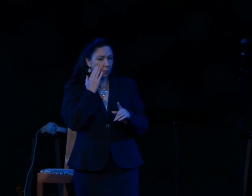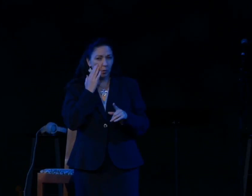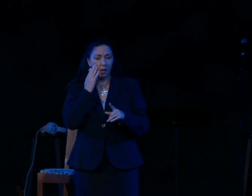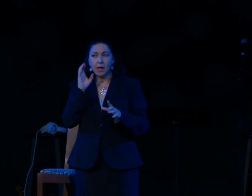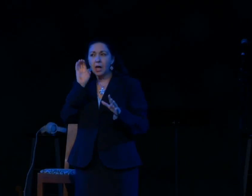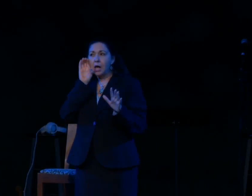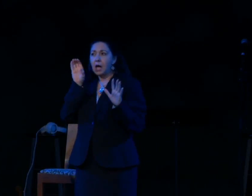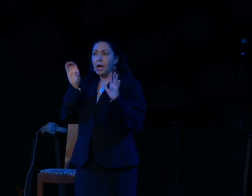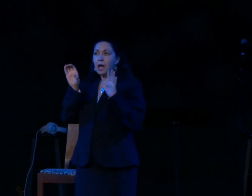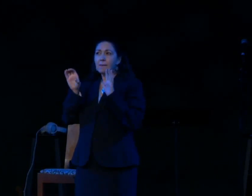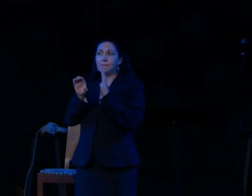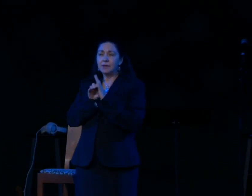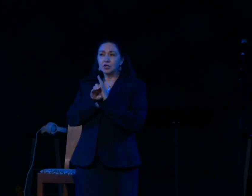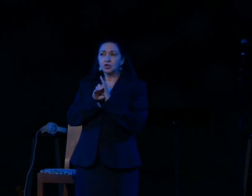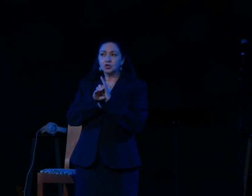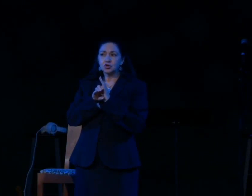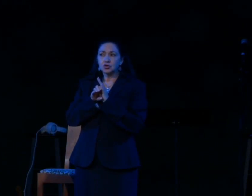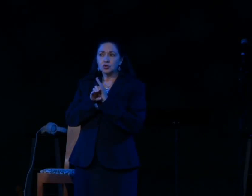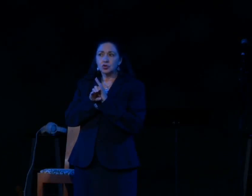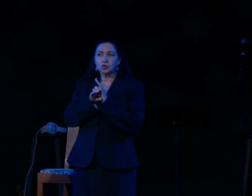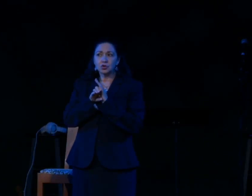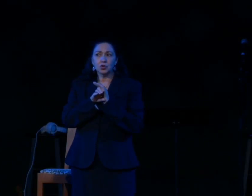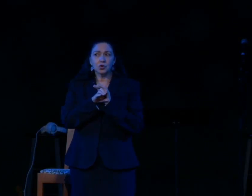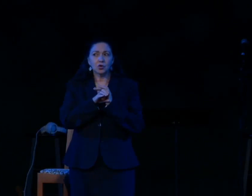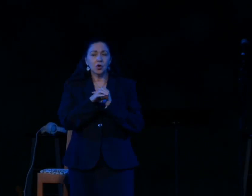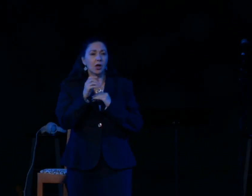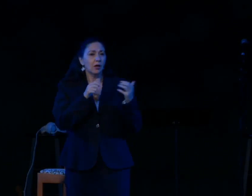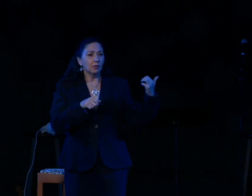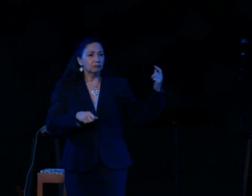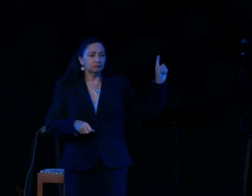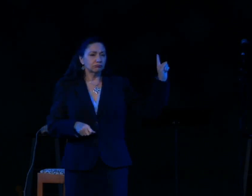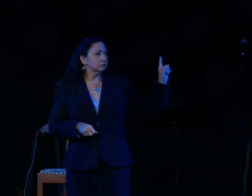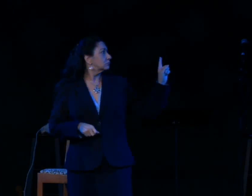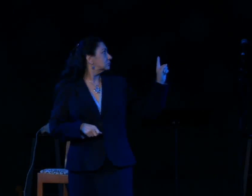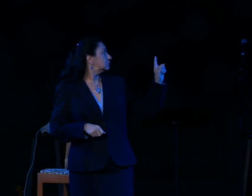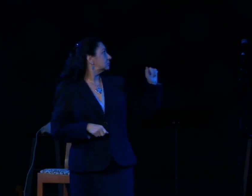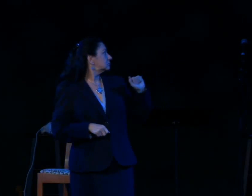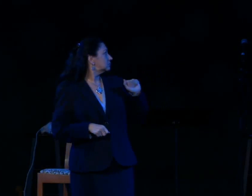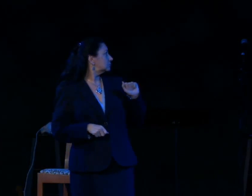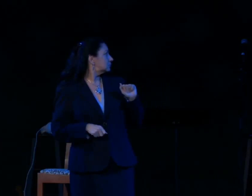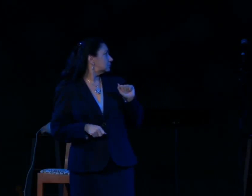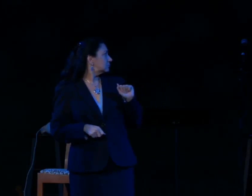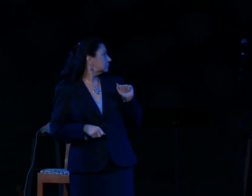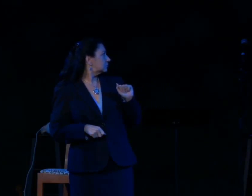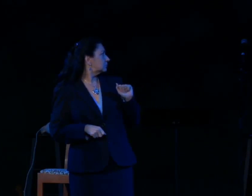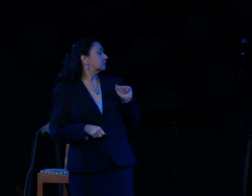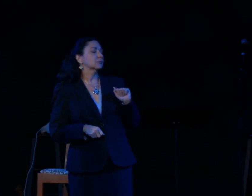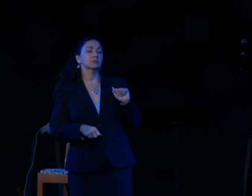cellist in Sarajevo.